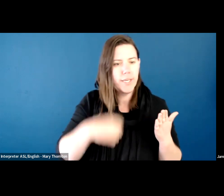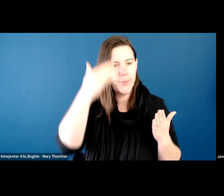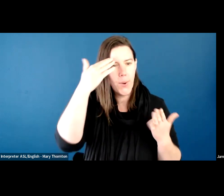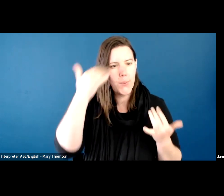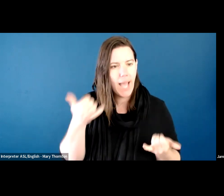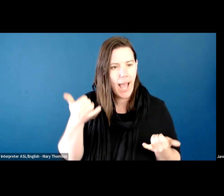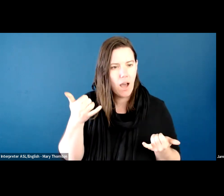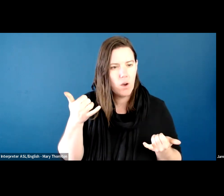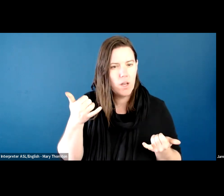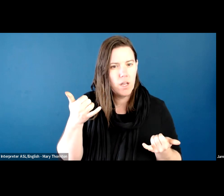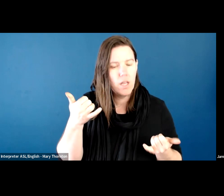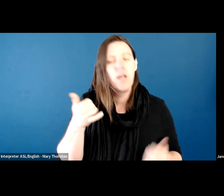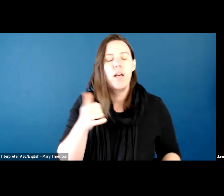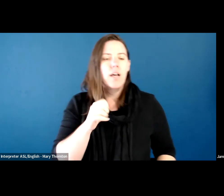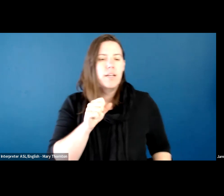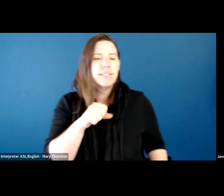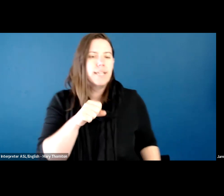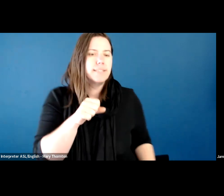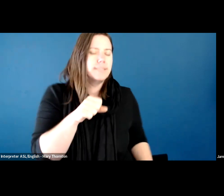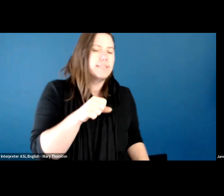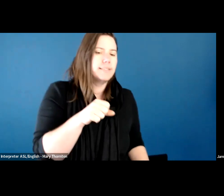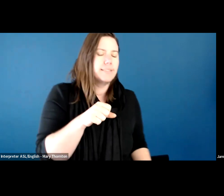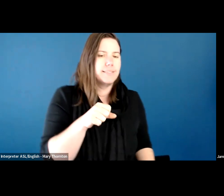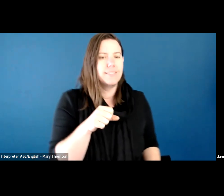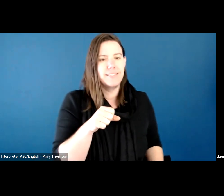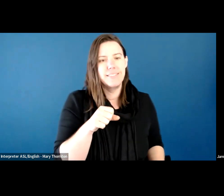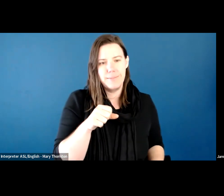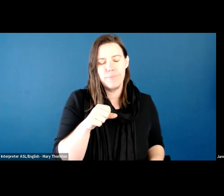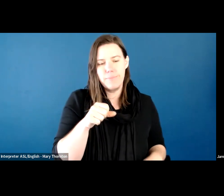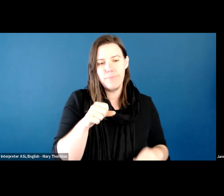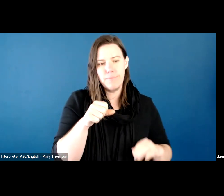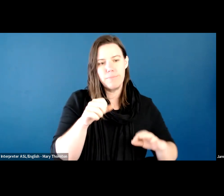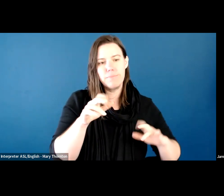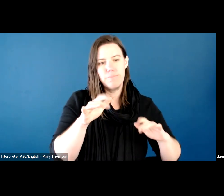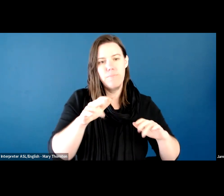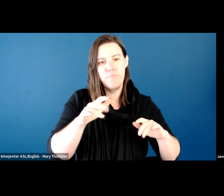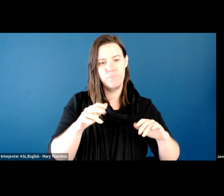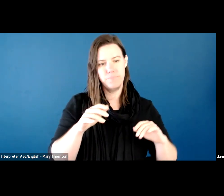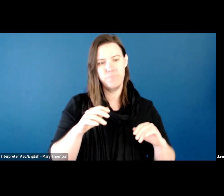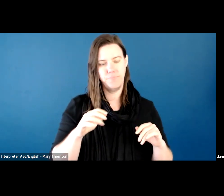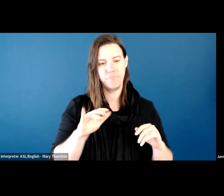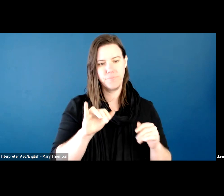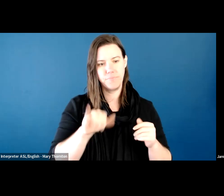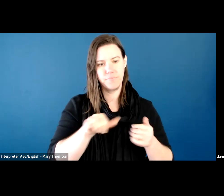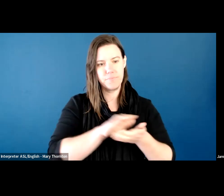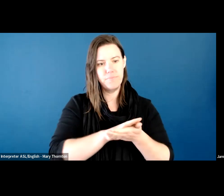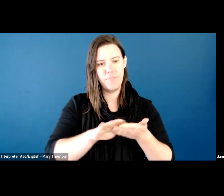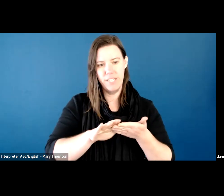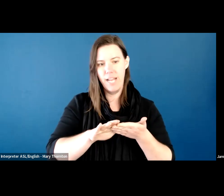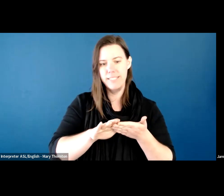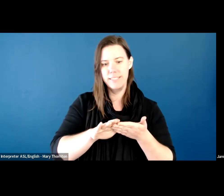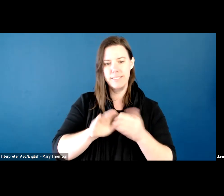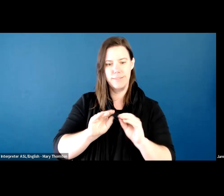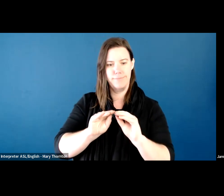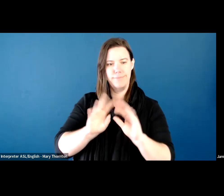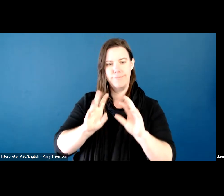Yeah, yes. So Okay. just thinking about Thank to you for that frame up the reminder. conversation. Yeah, that might be that was a level setting where, and